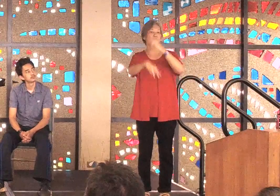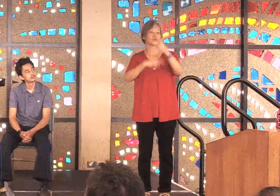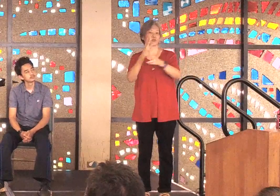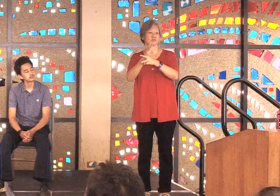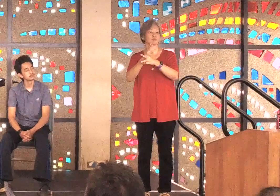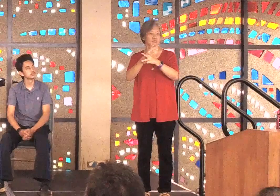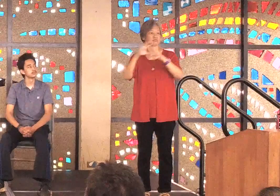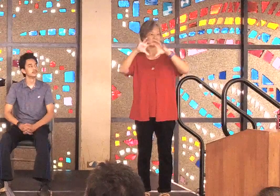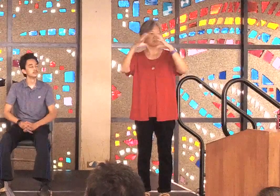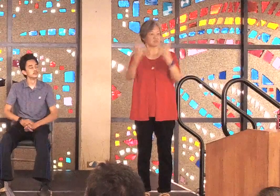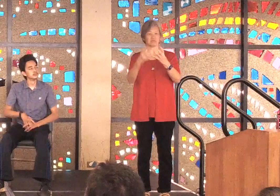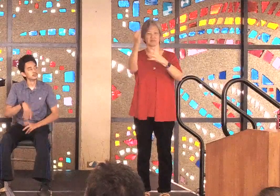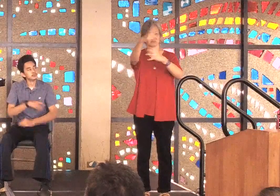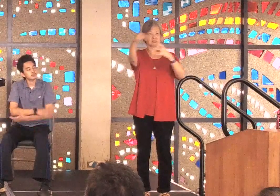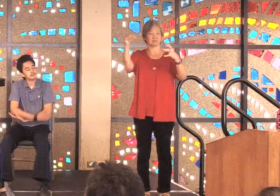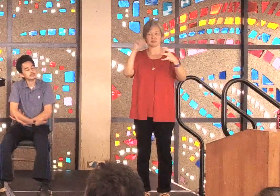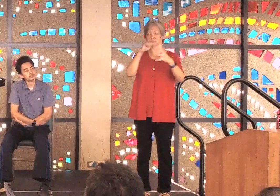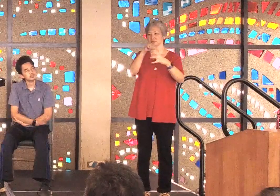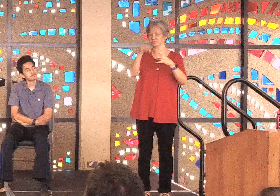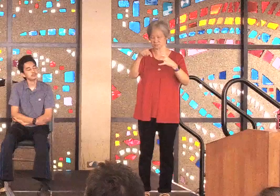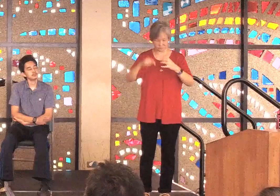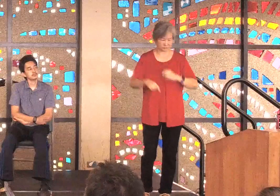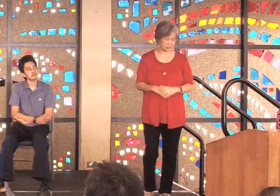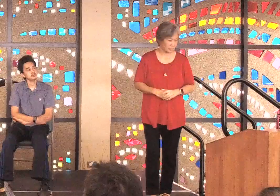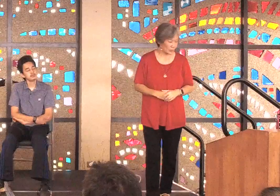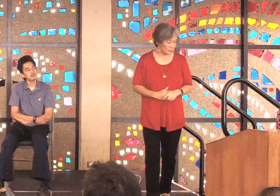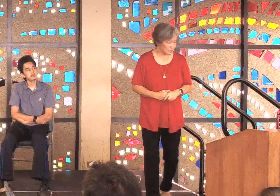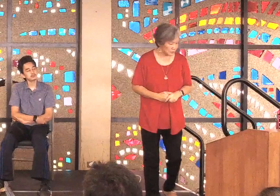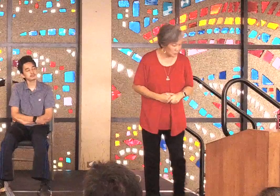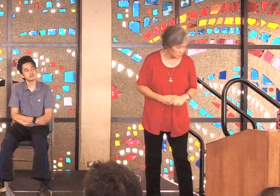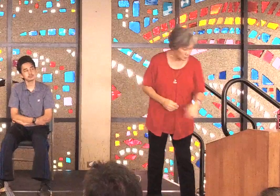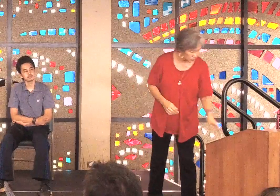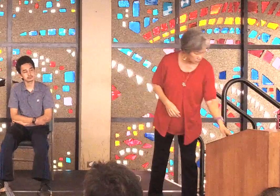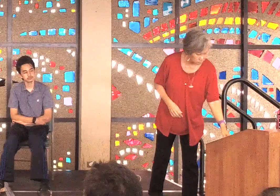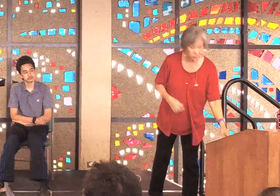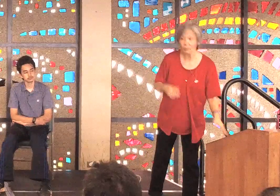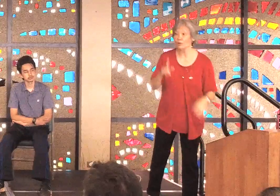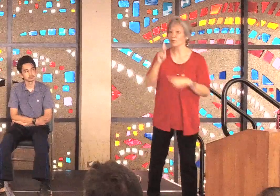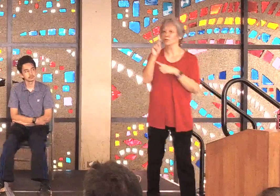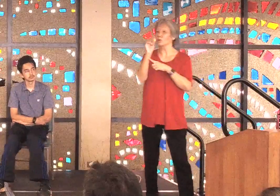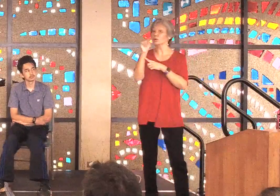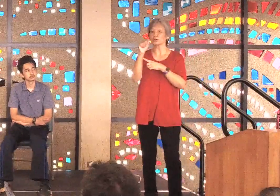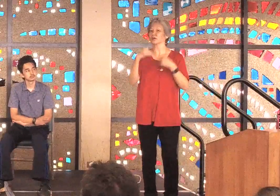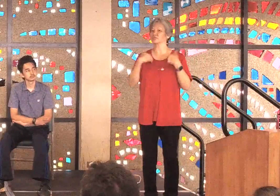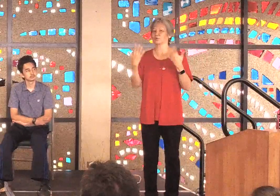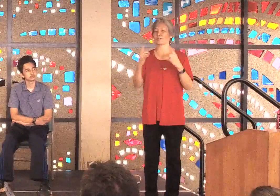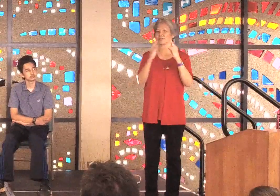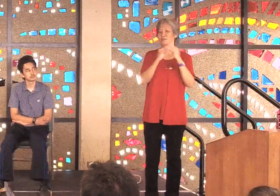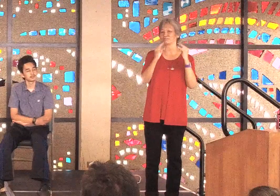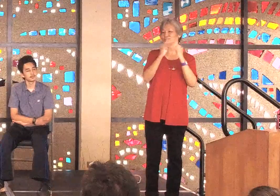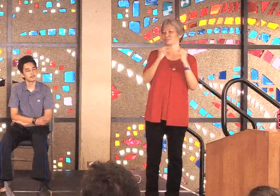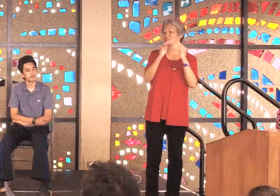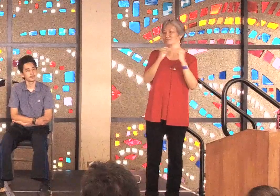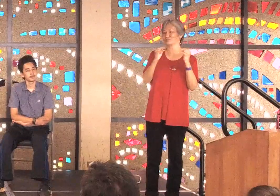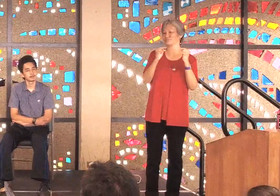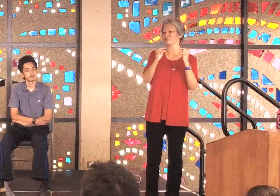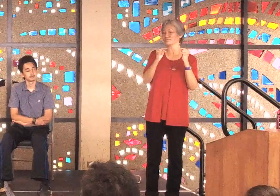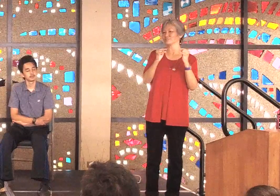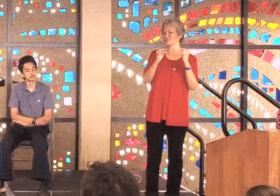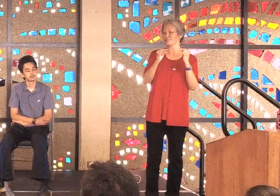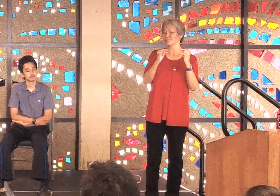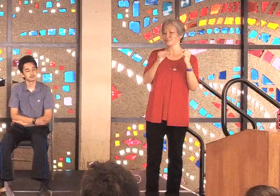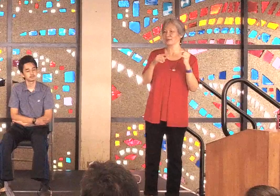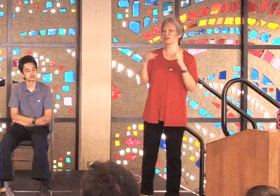They have them internationally as well. So there is international CODA and the United States CODA. Now,